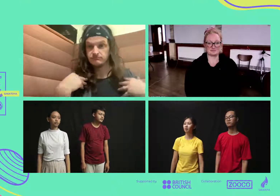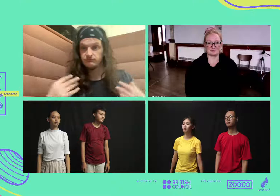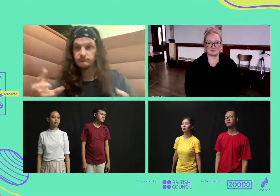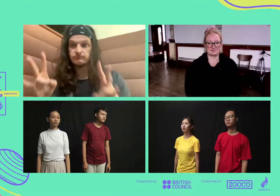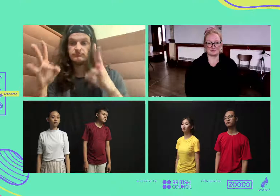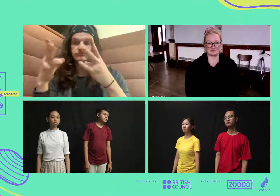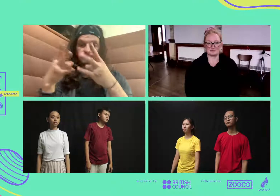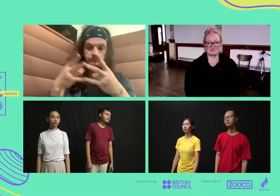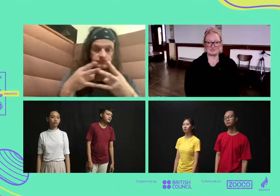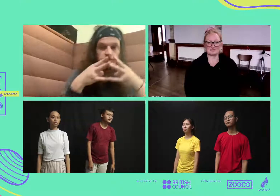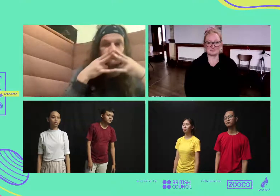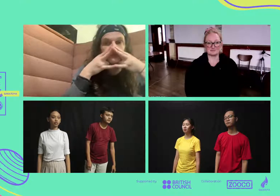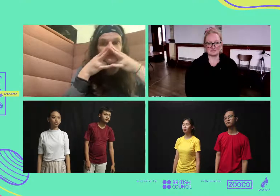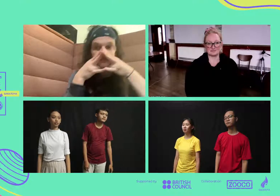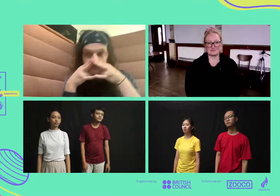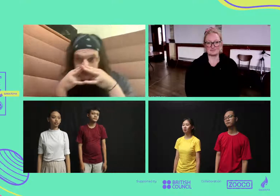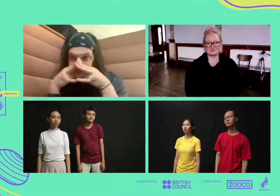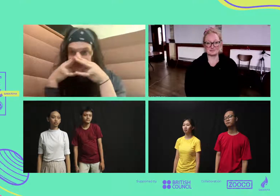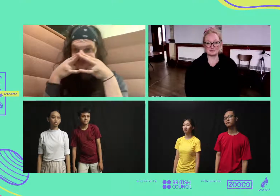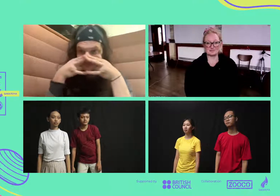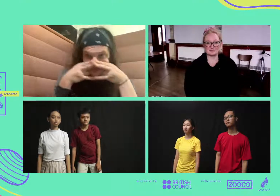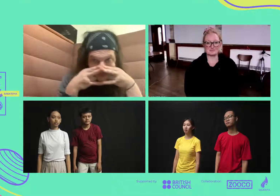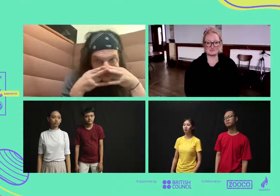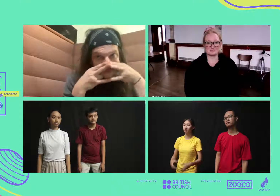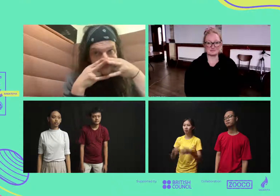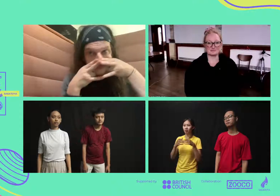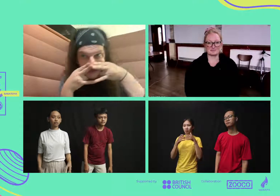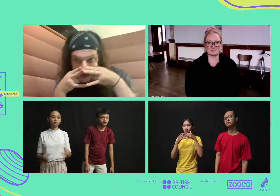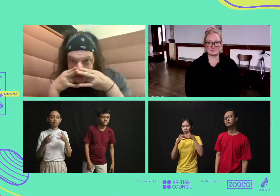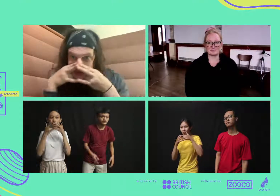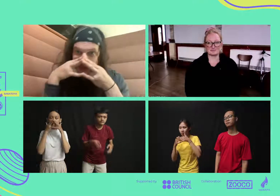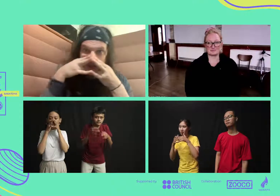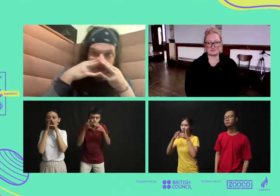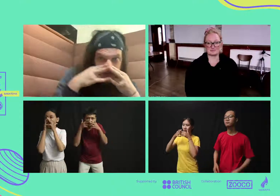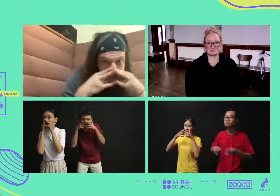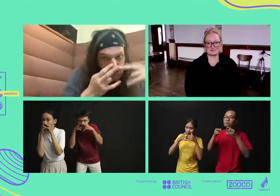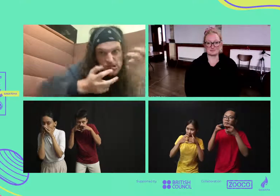so think about movement of your body.